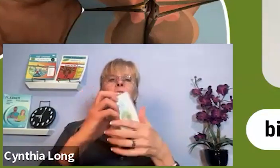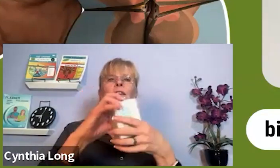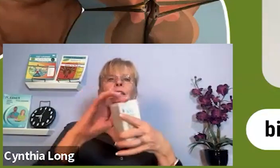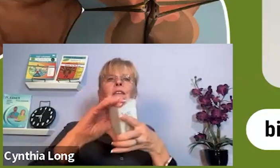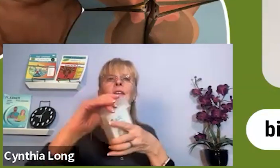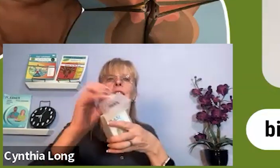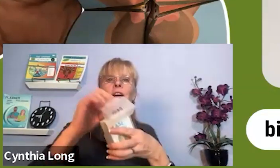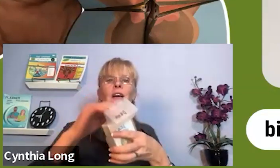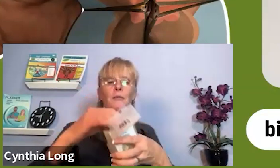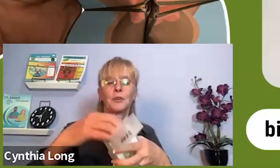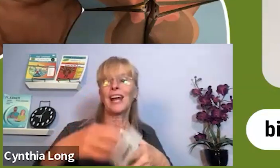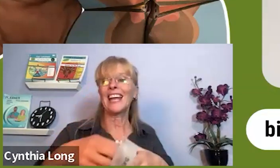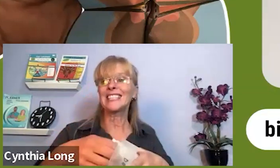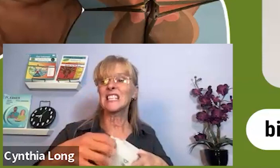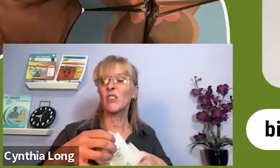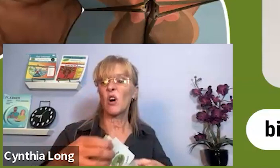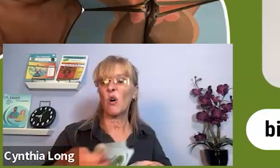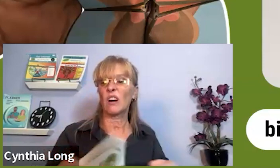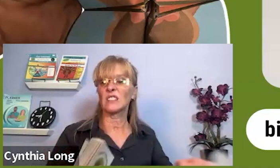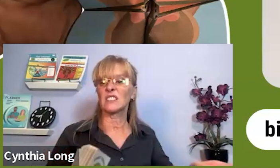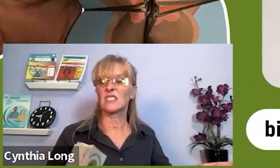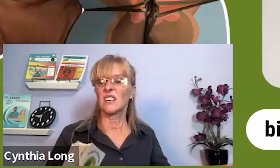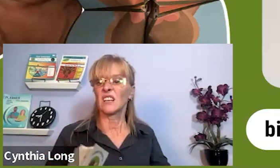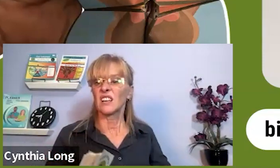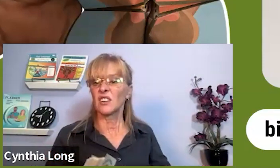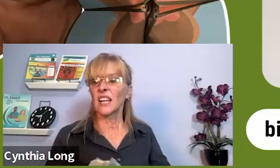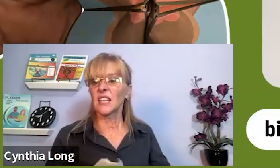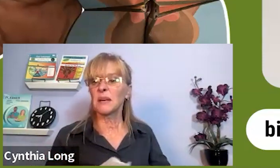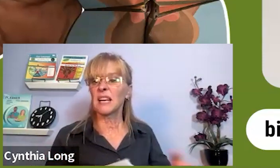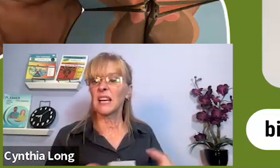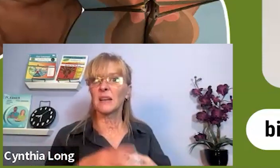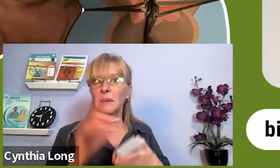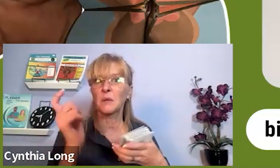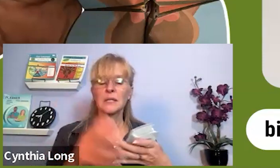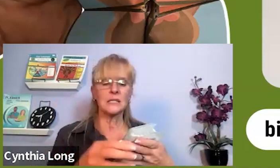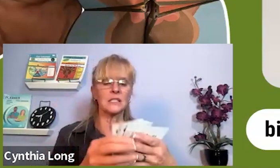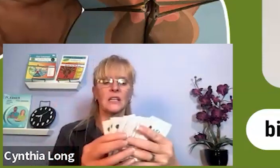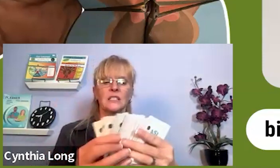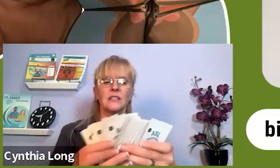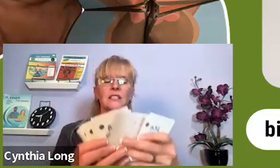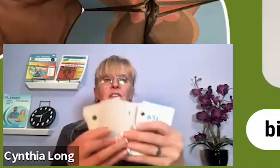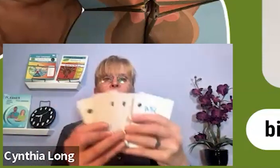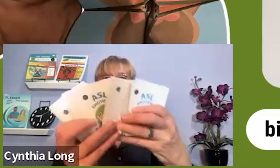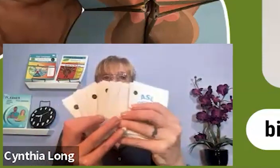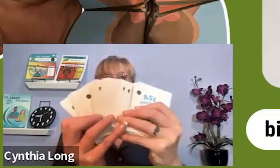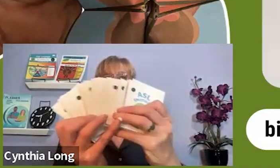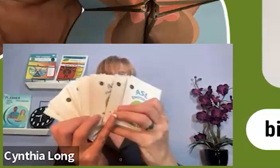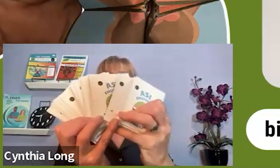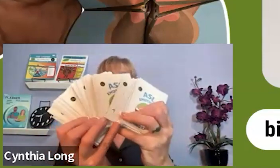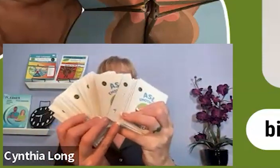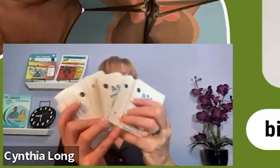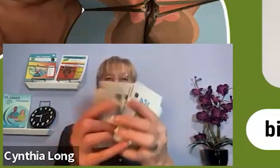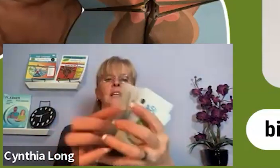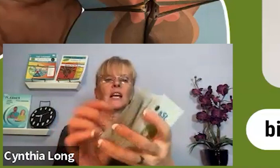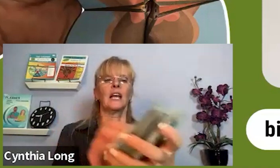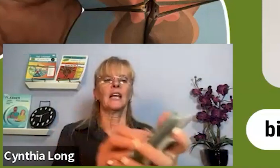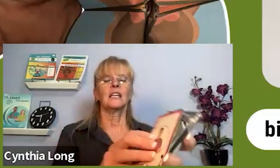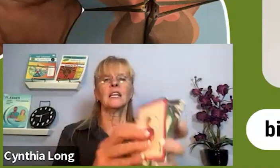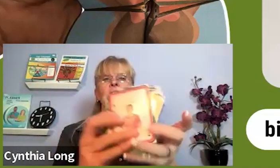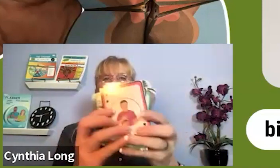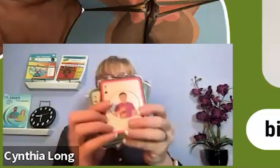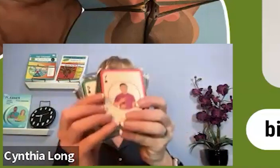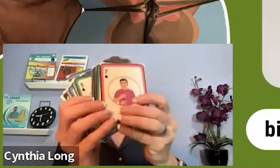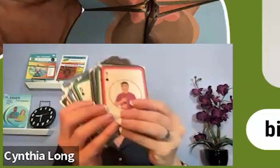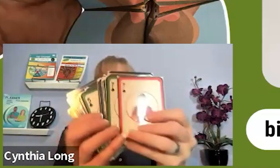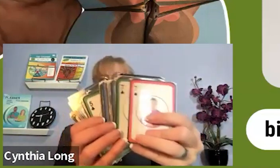them in here. They're ASL cards. You like the big ones? So these are like our ASL cards. And